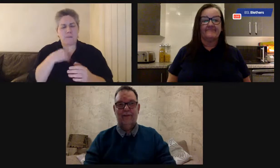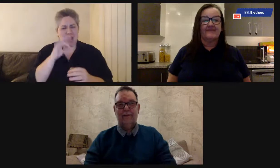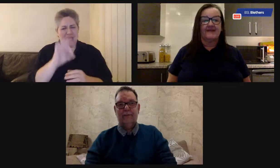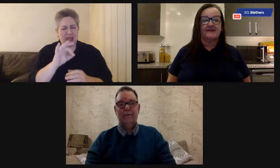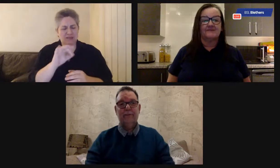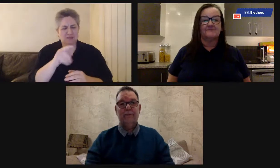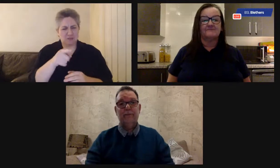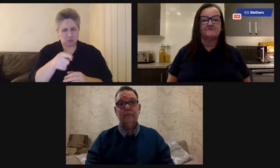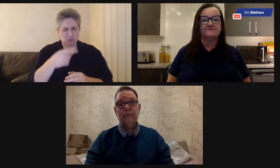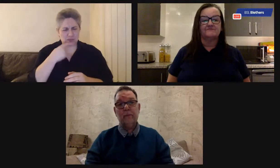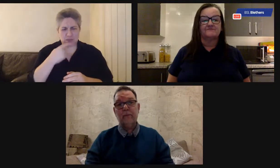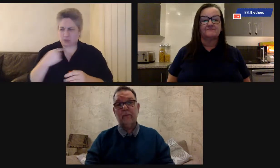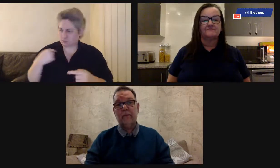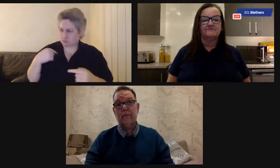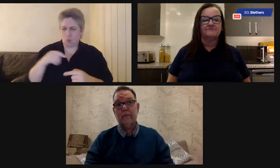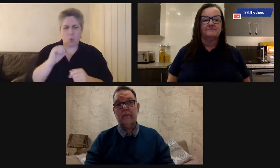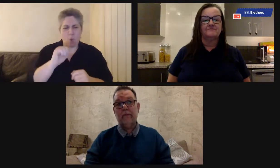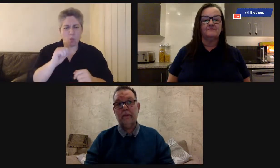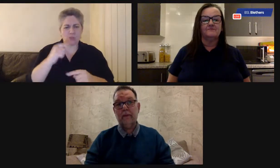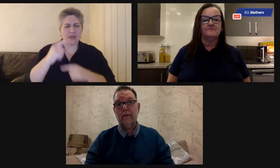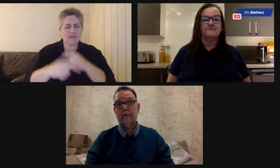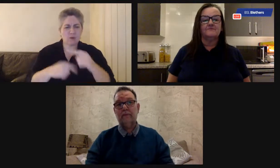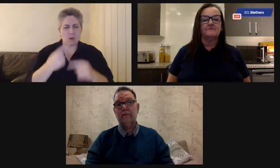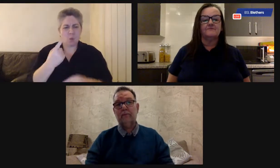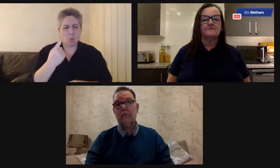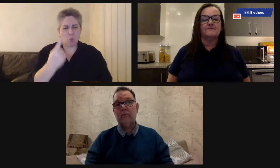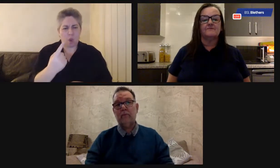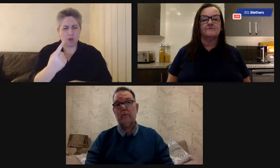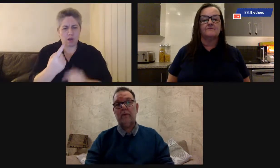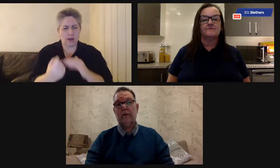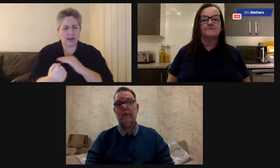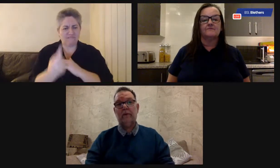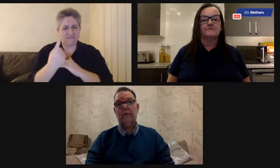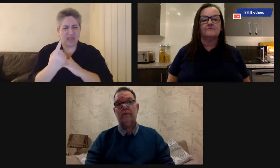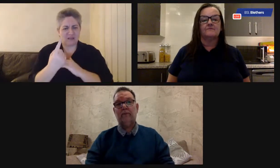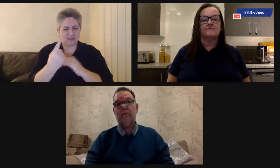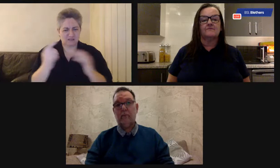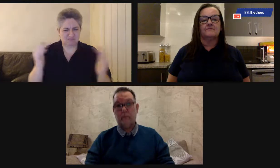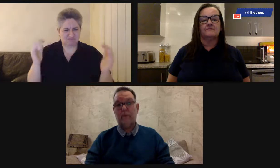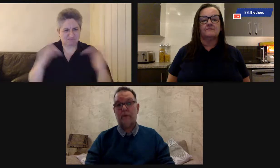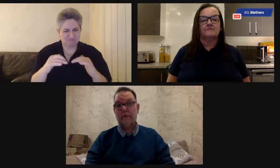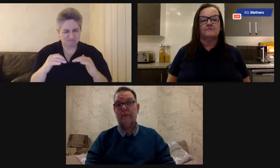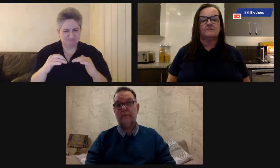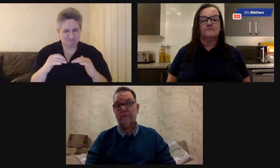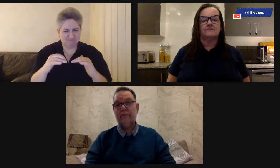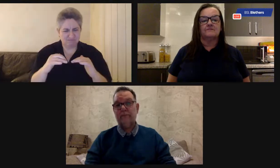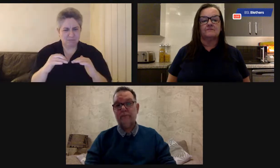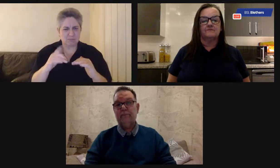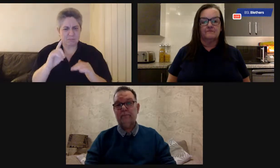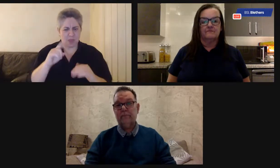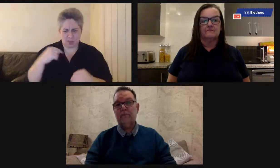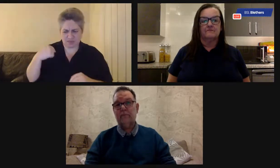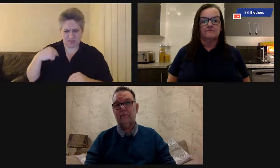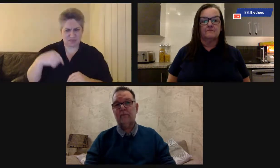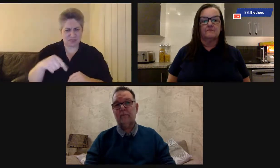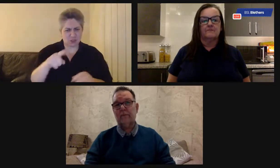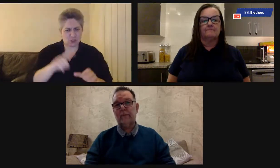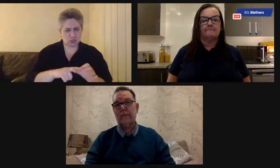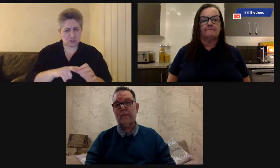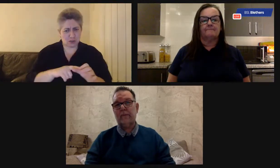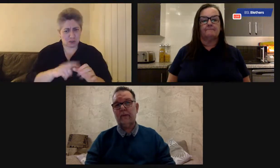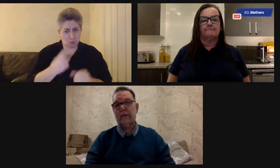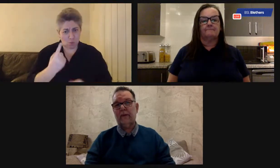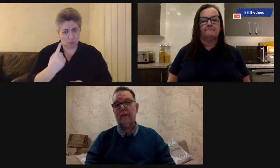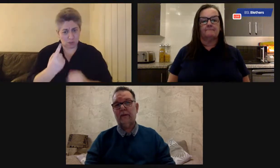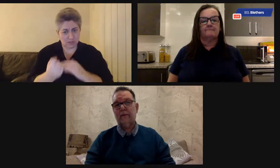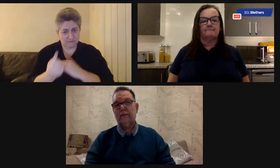next year. You're saying some will go to all 4, and maybe you'll go to one. But yes, I'm absolutely sure you'll go to all 4.